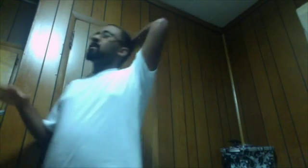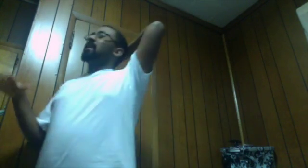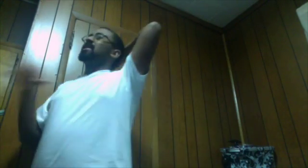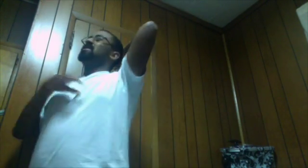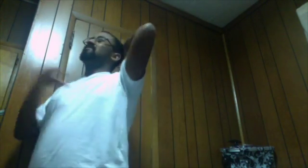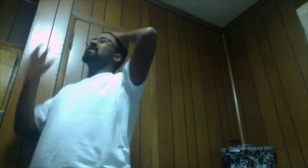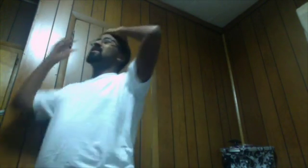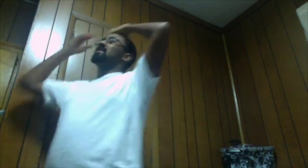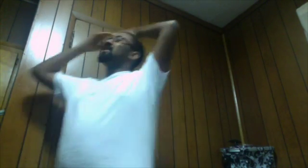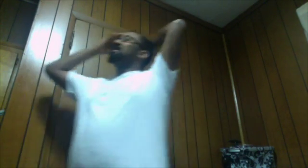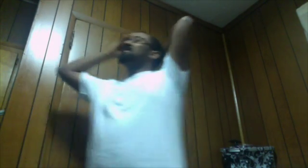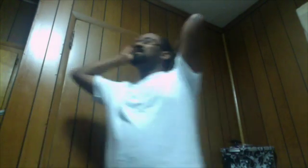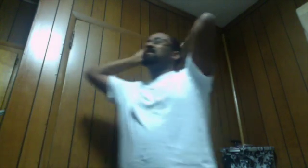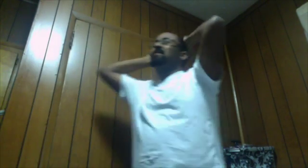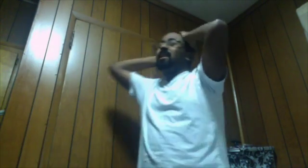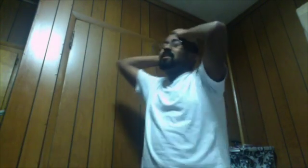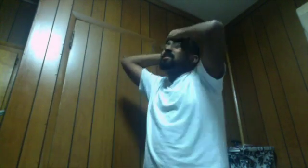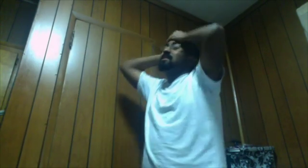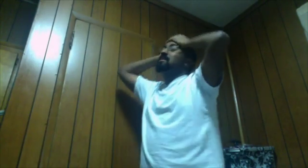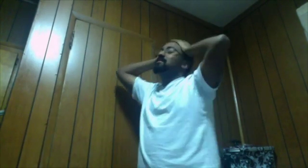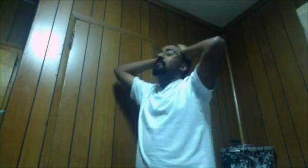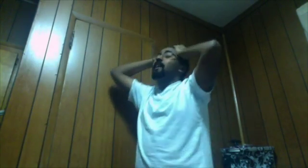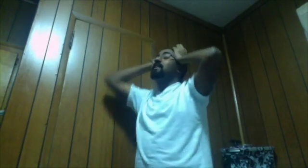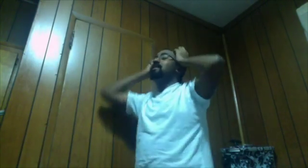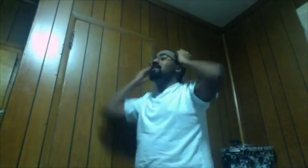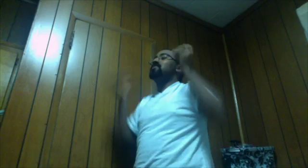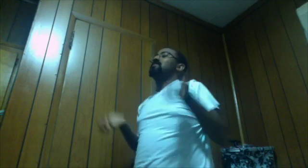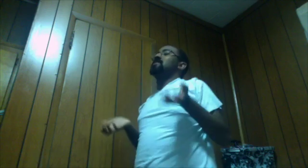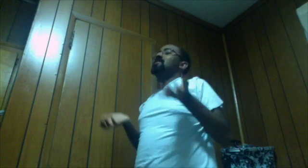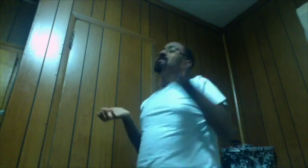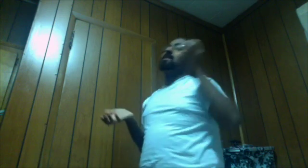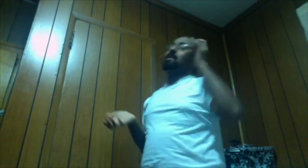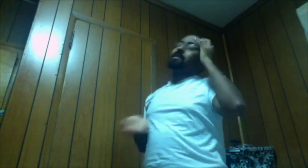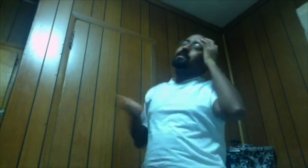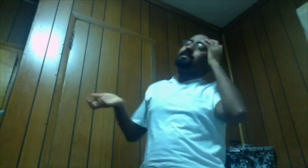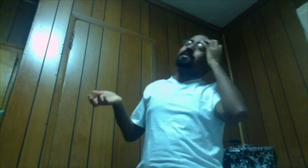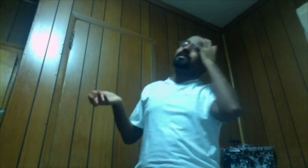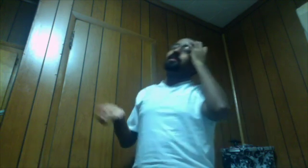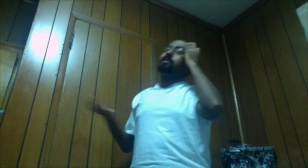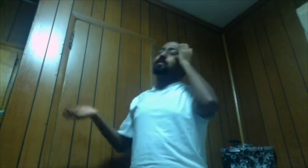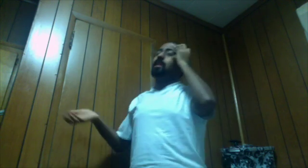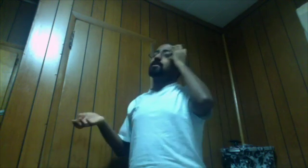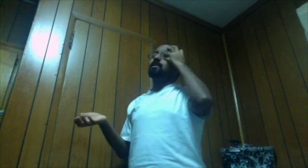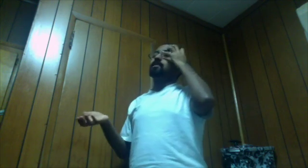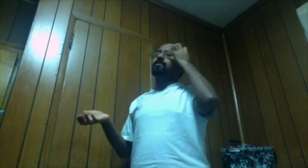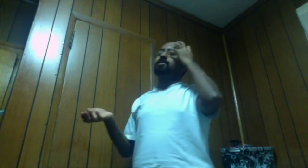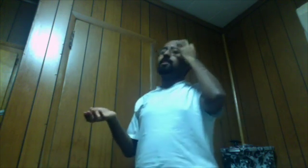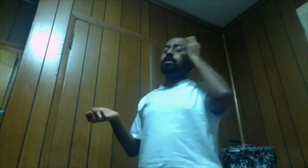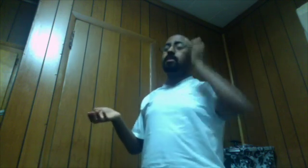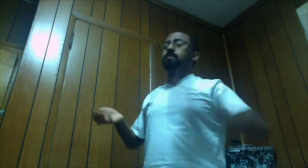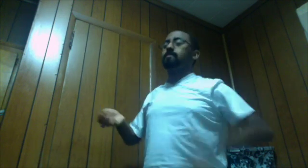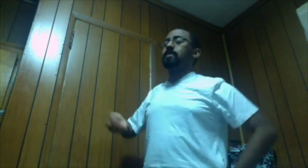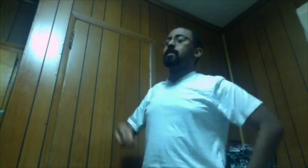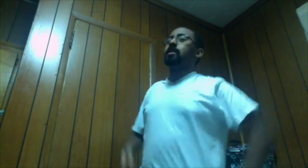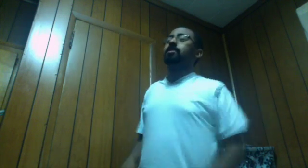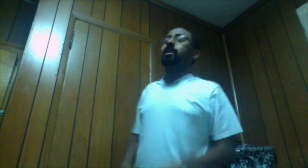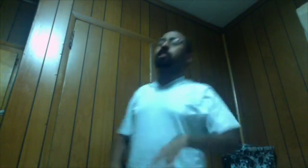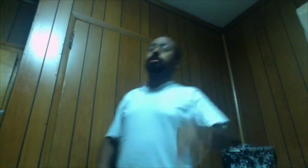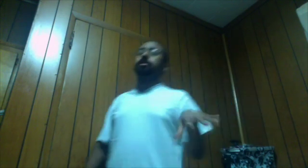and really didn't, like, find it interesting, like, until I saw the first episode. So I know that there's